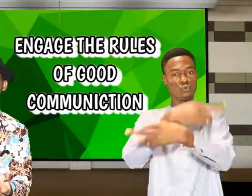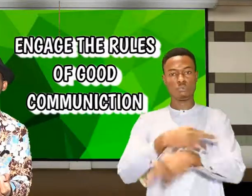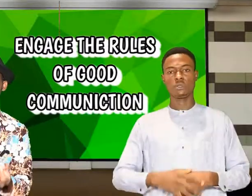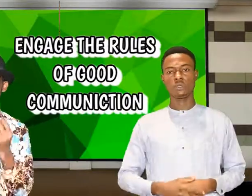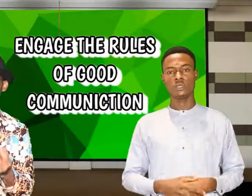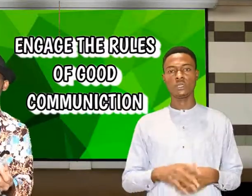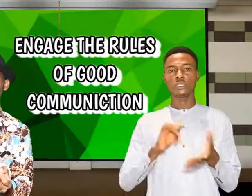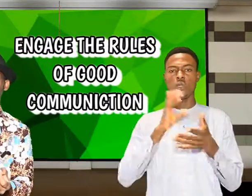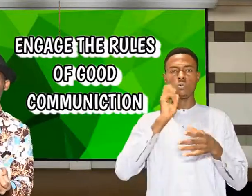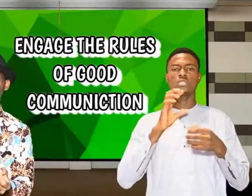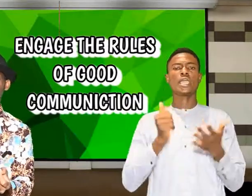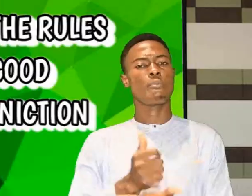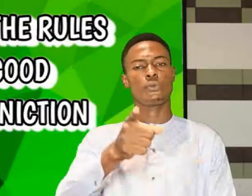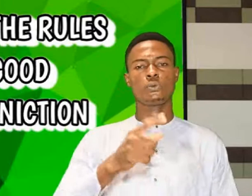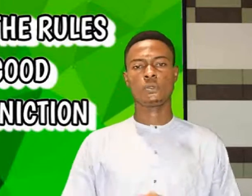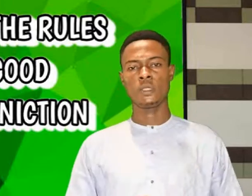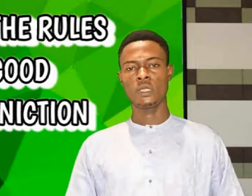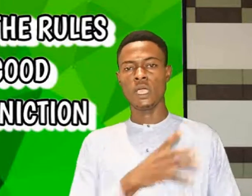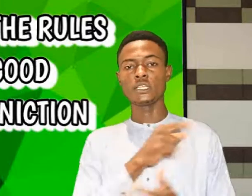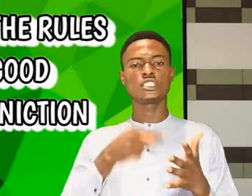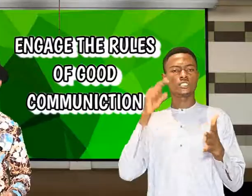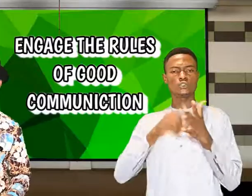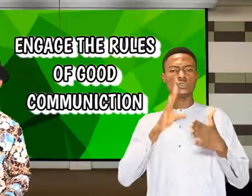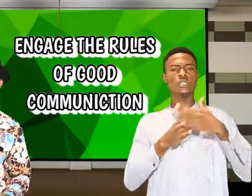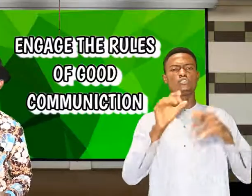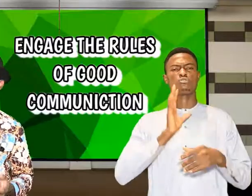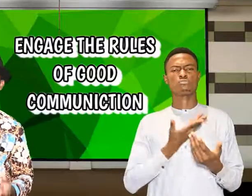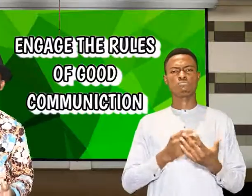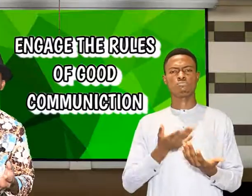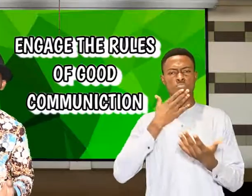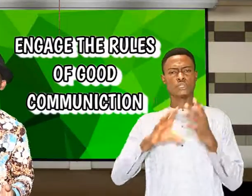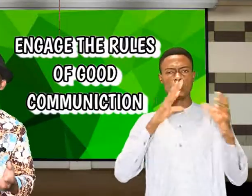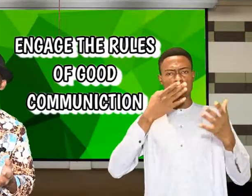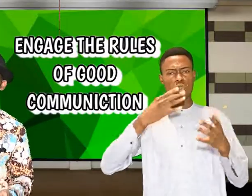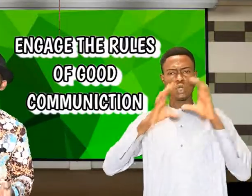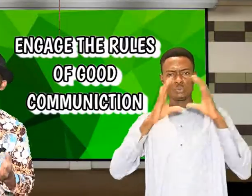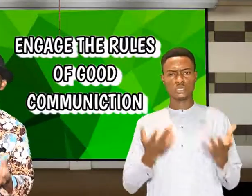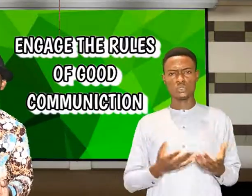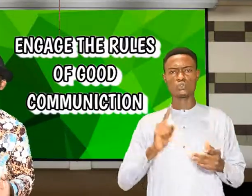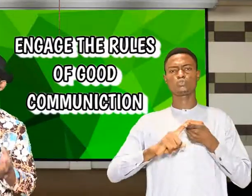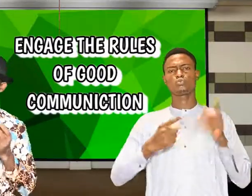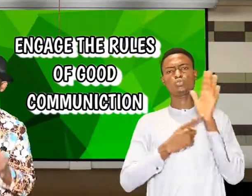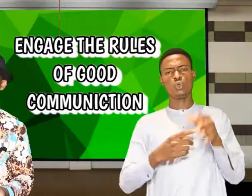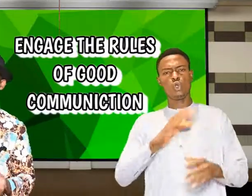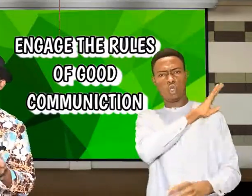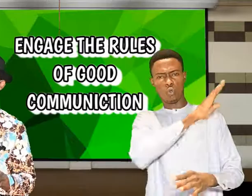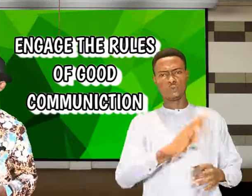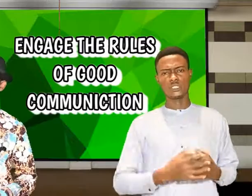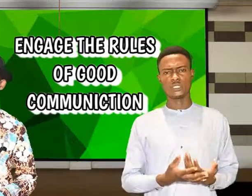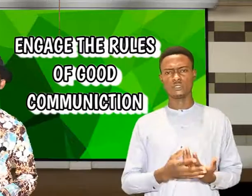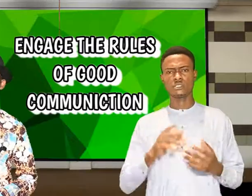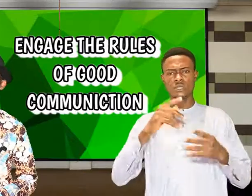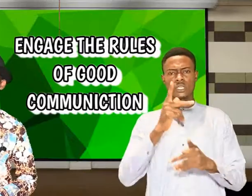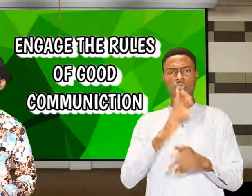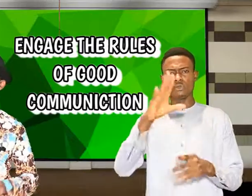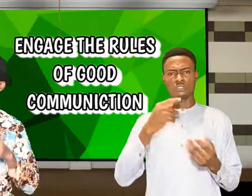room. That will help you. And this leads us to clear communication. To show confidence and clarity of thought, keep your speaking